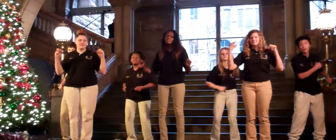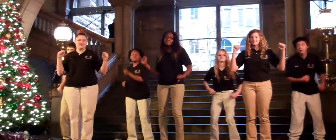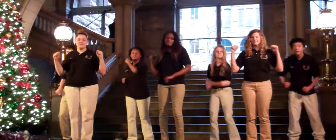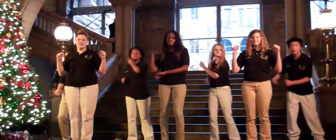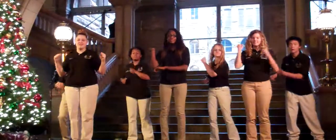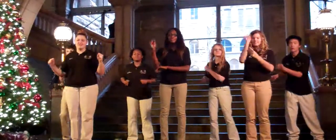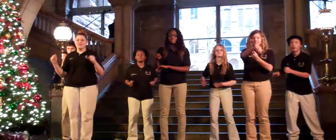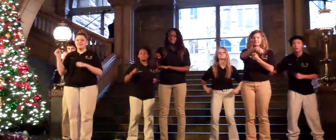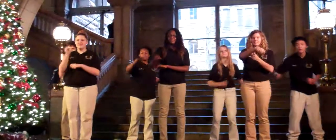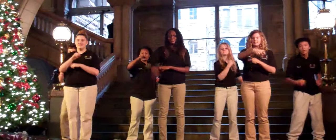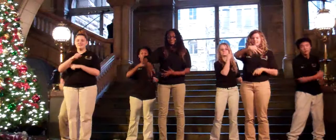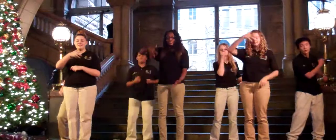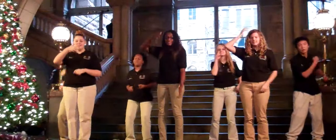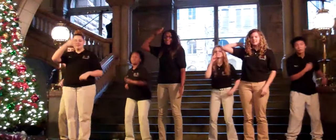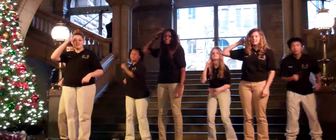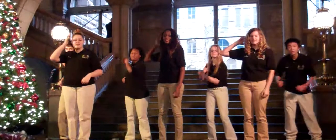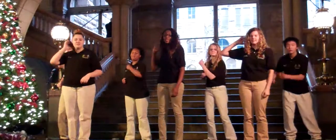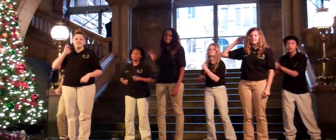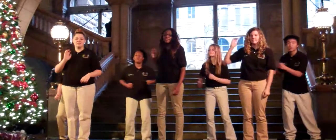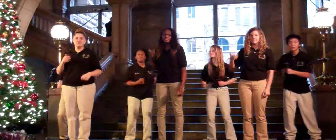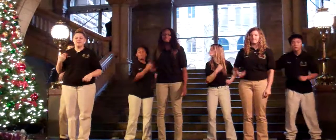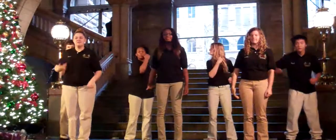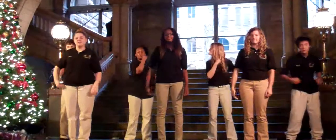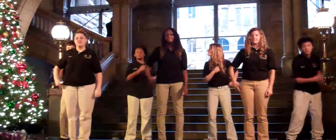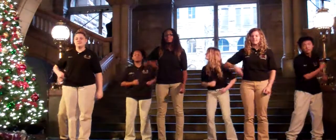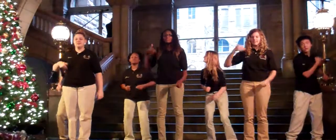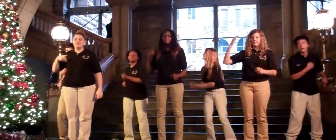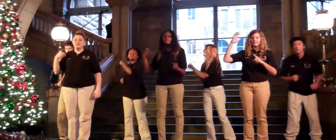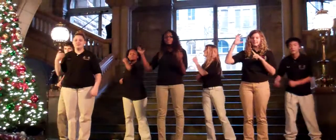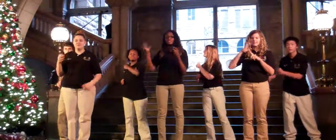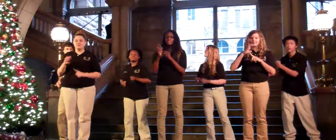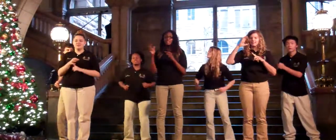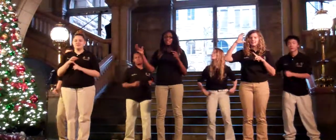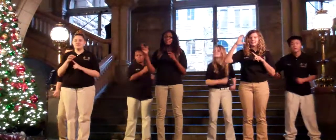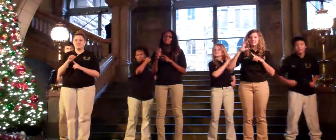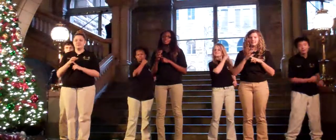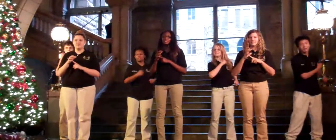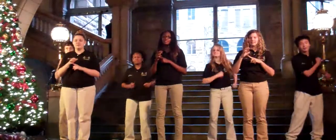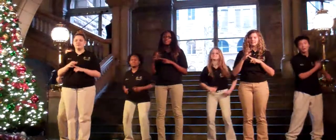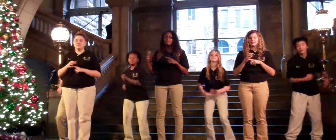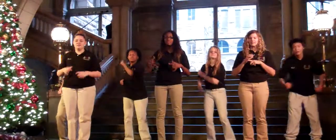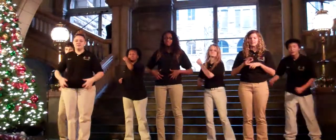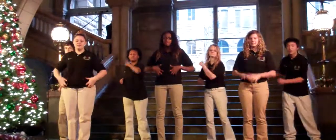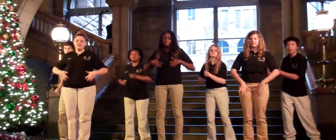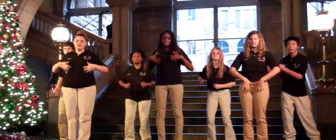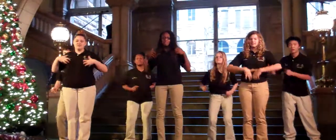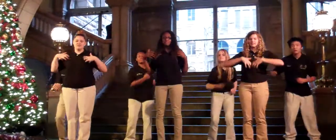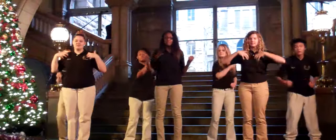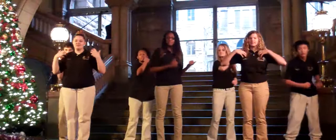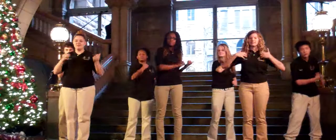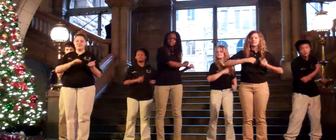I'm passing through my head, and you got me